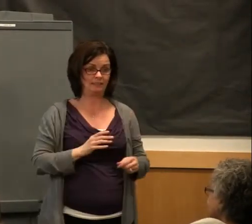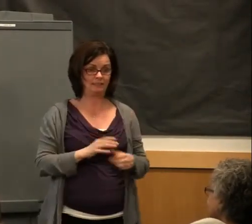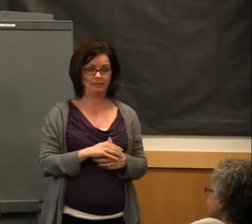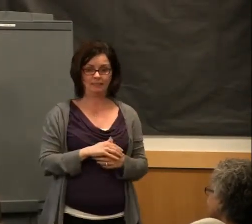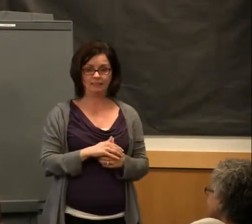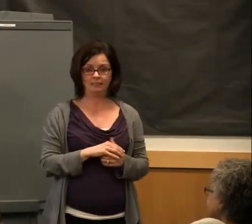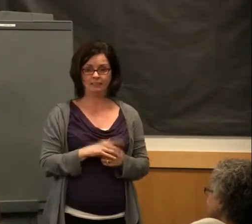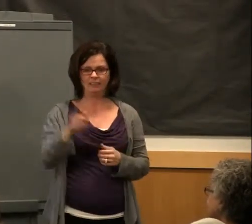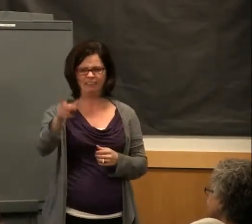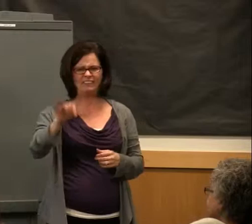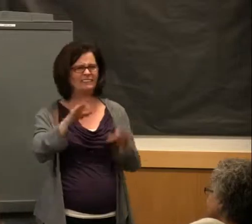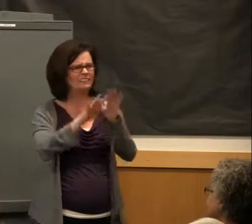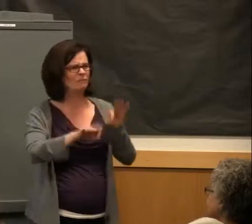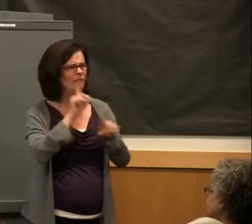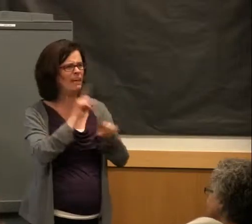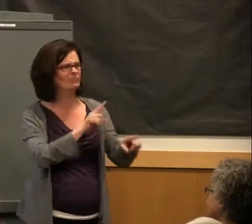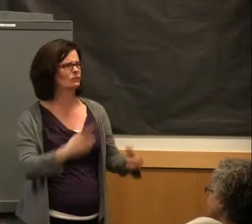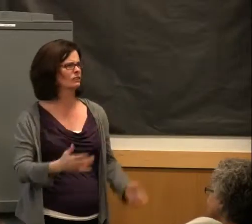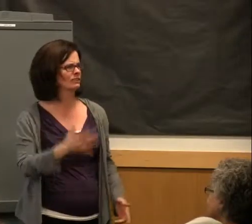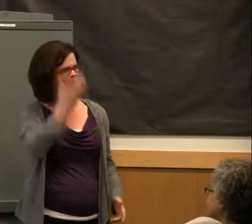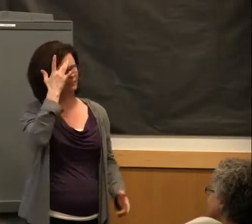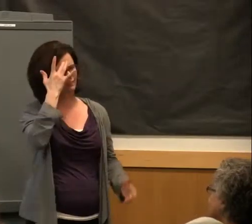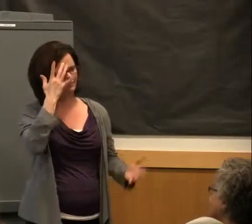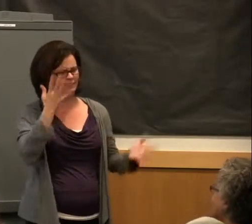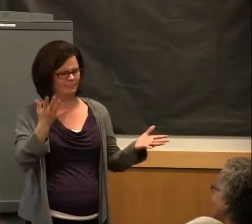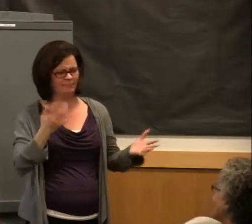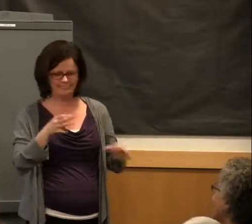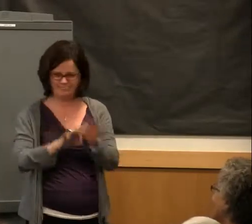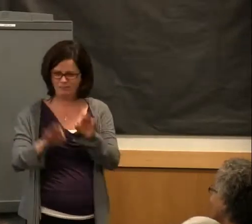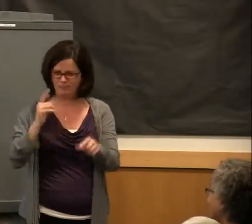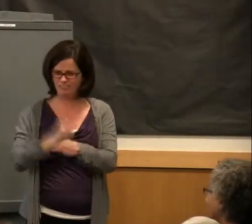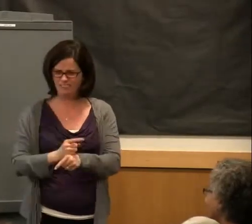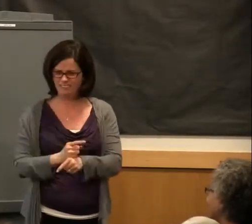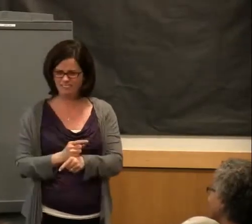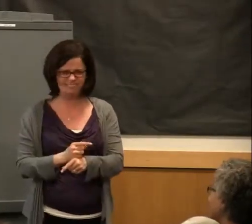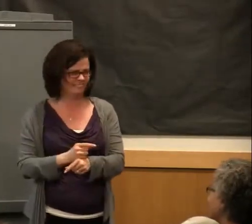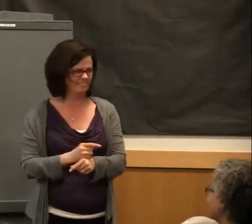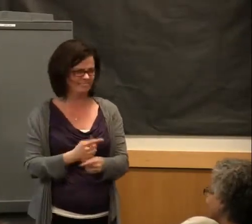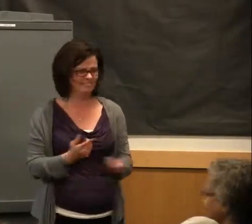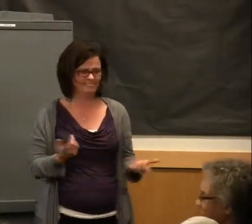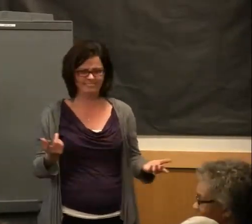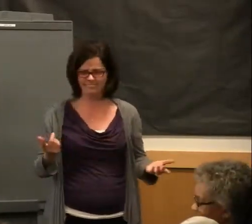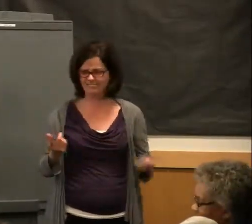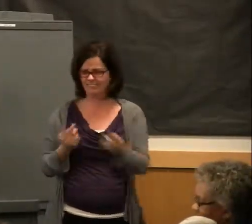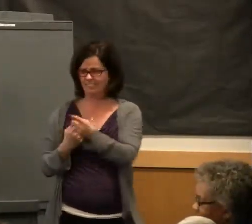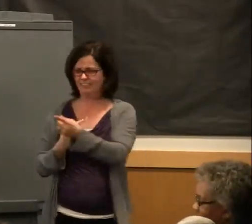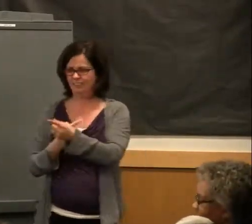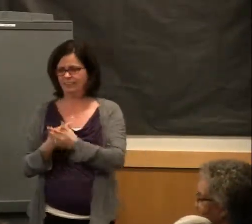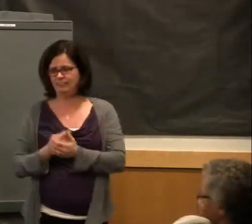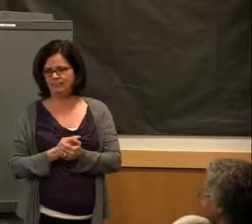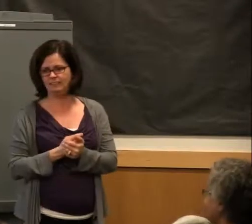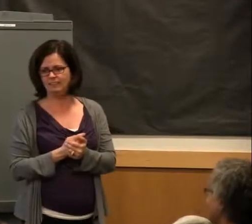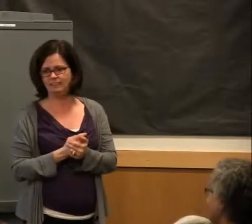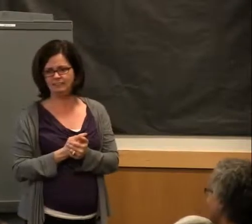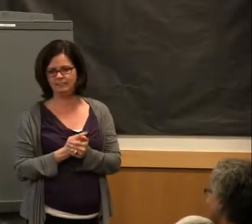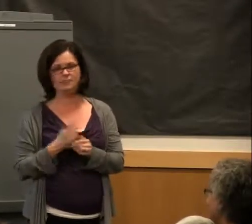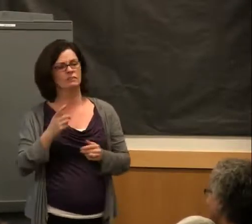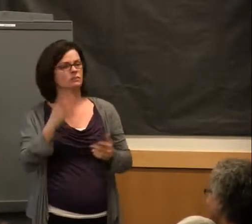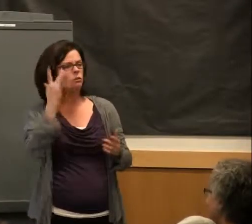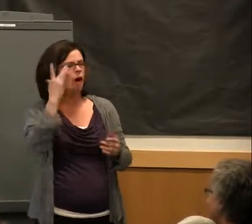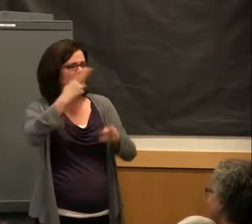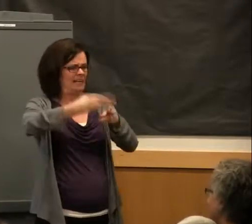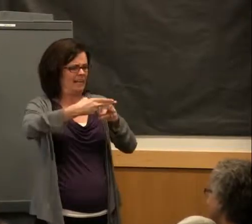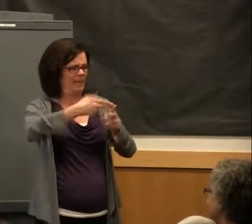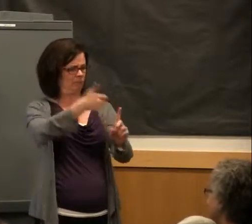It looks so simple. It's simple, isn't it? But it's something you have to think about. Why? Why are names